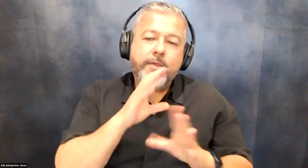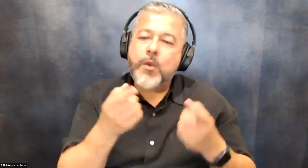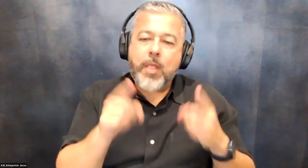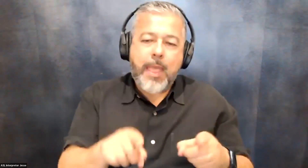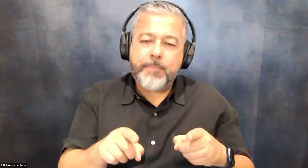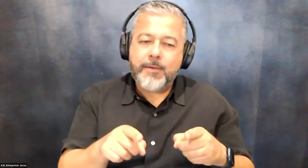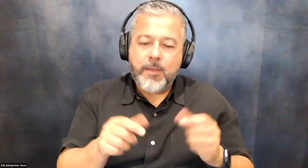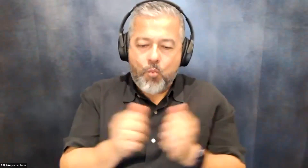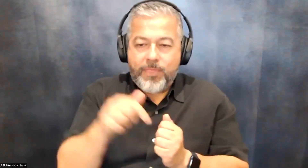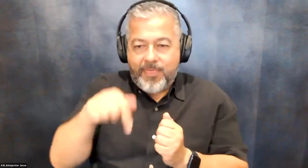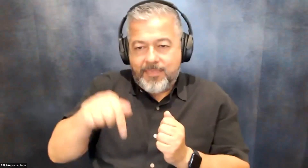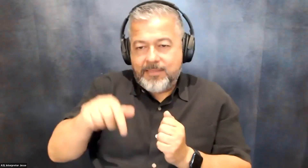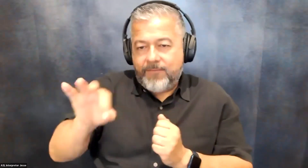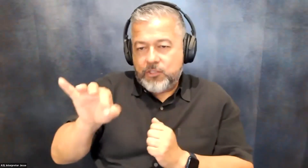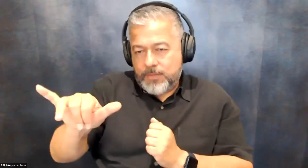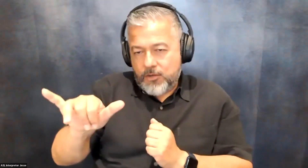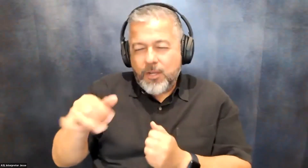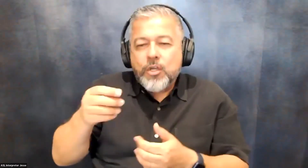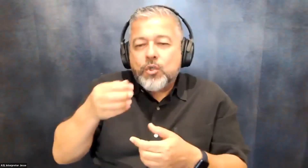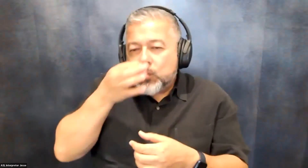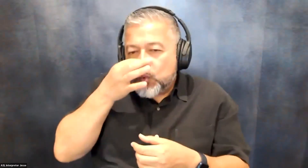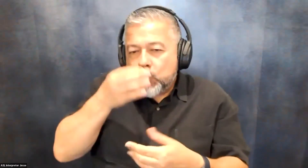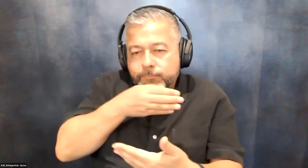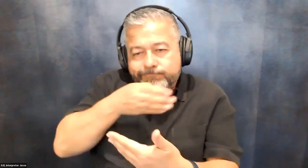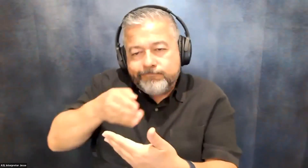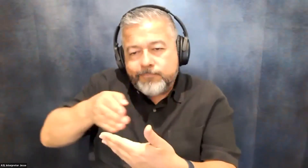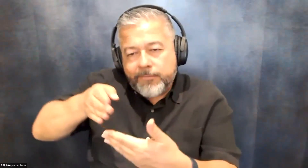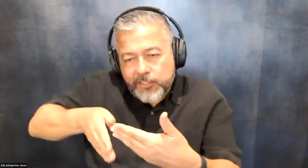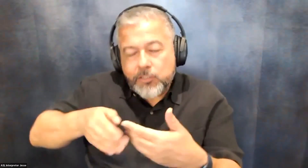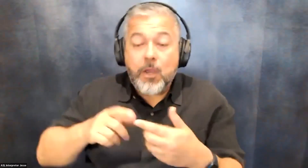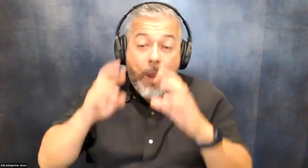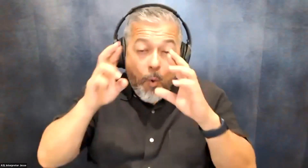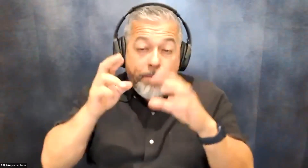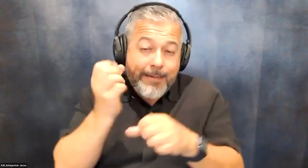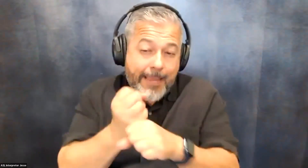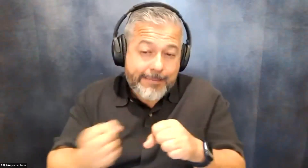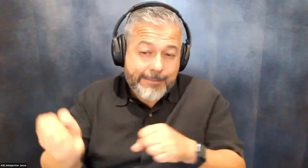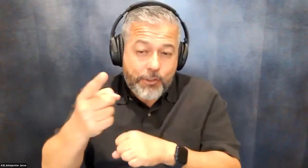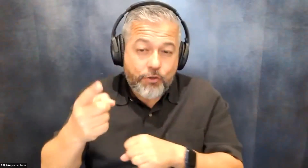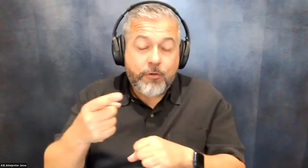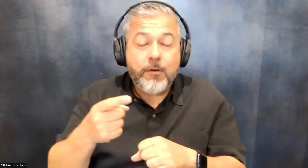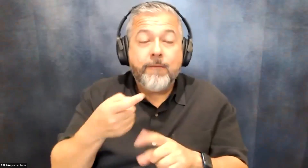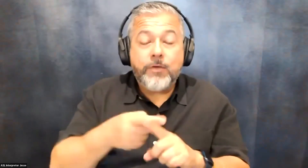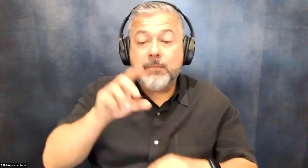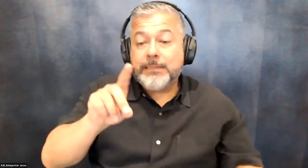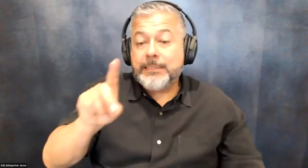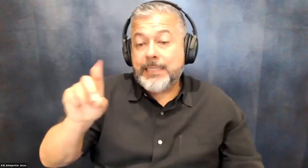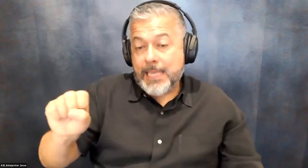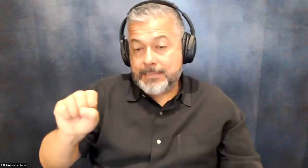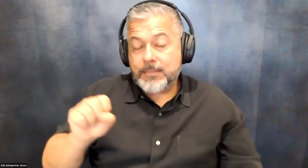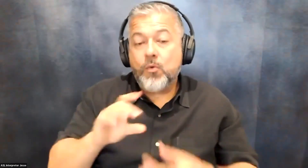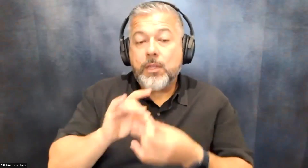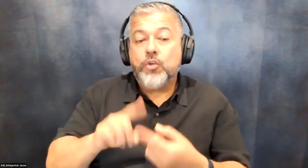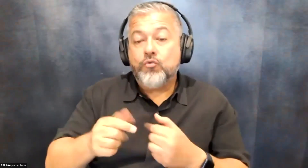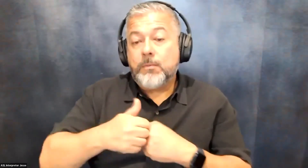is almost over with. My sincere hope would be that we see something next year solid from DDS as it relates to transportation, because we got one